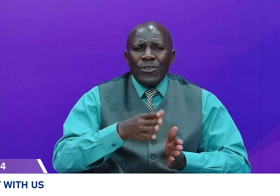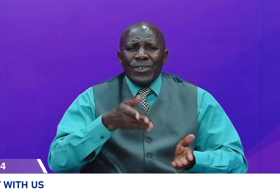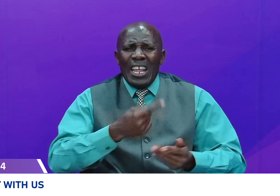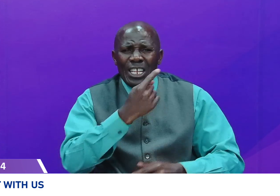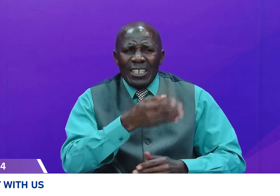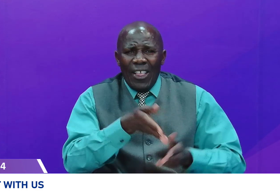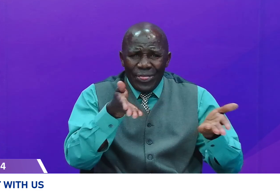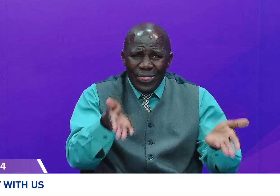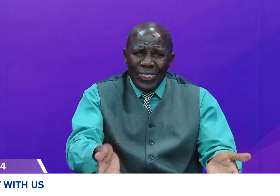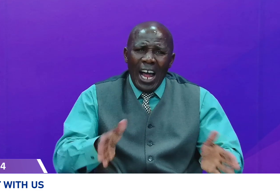funds in September,